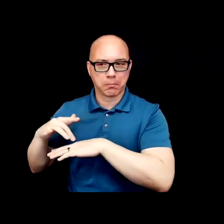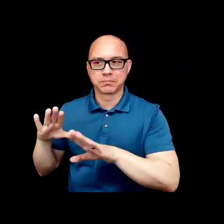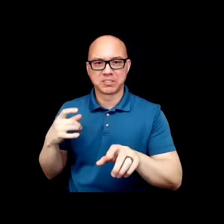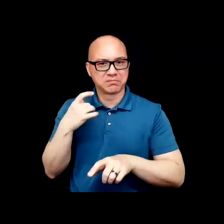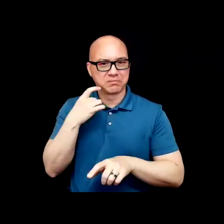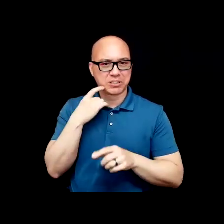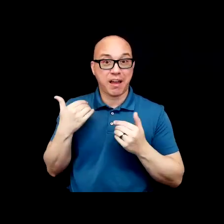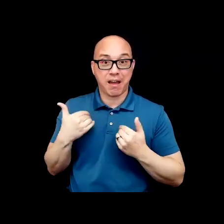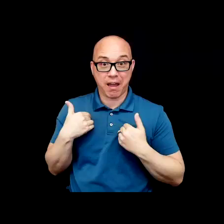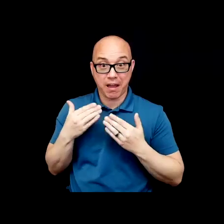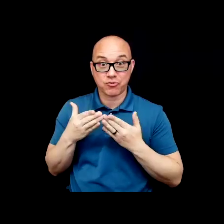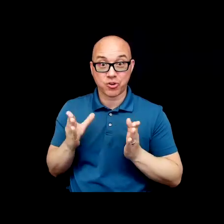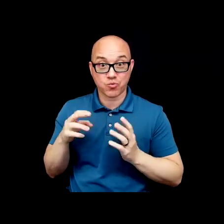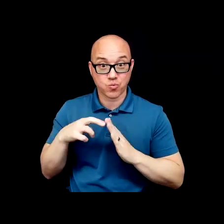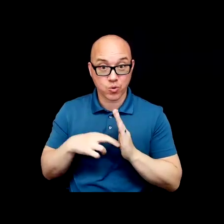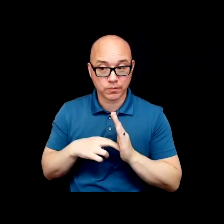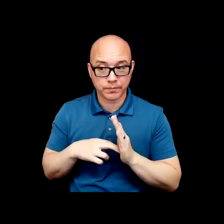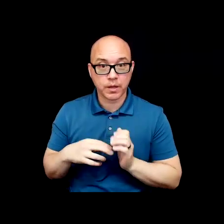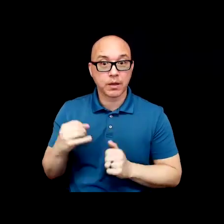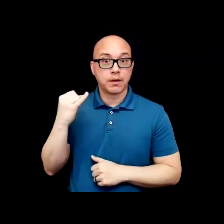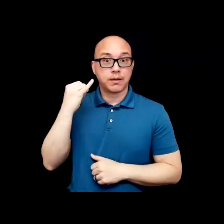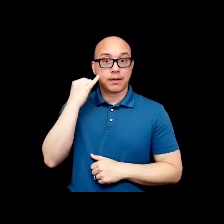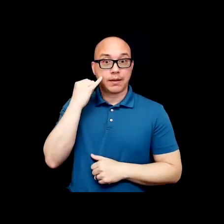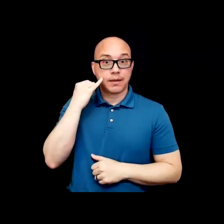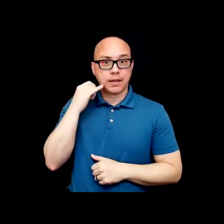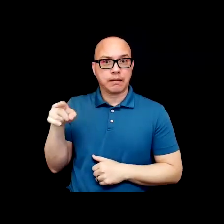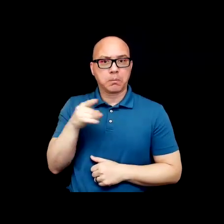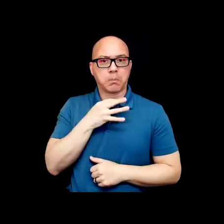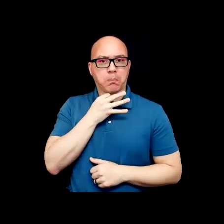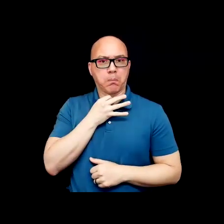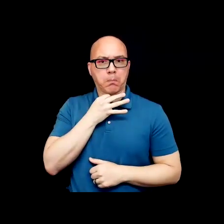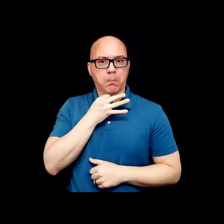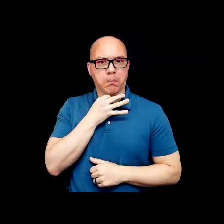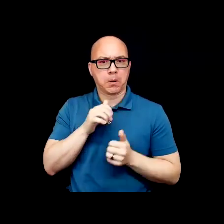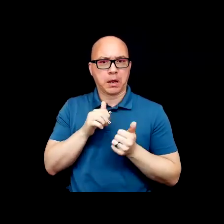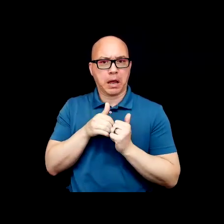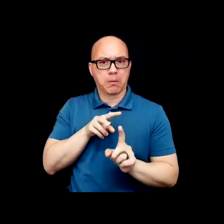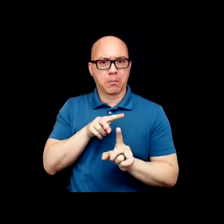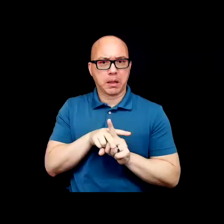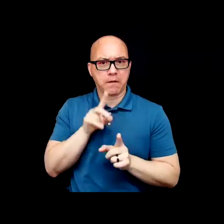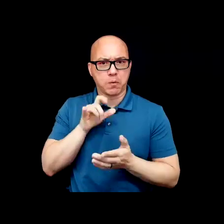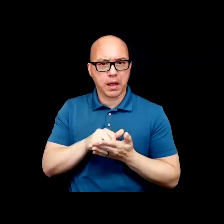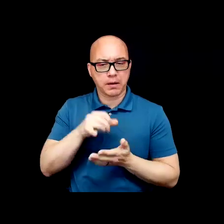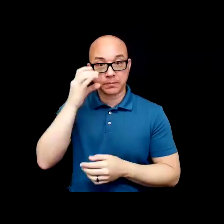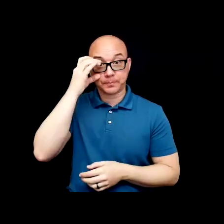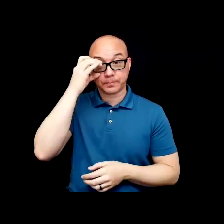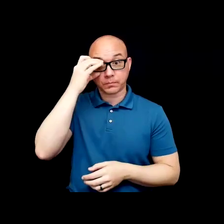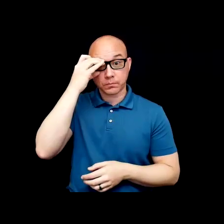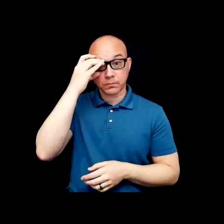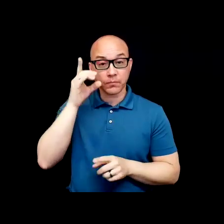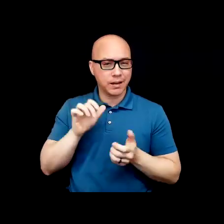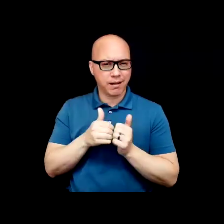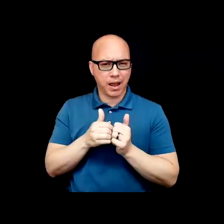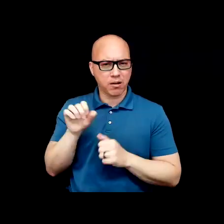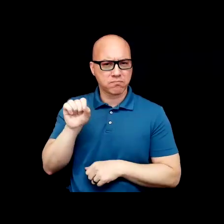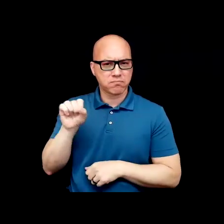that general work rule. But if you're interested in more information about how Social Security decides whether a